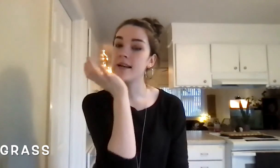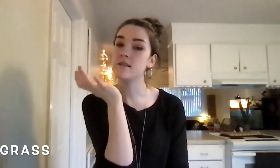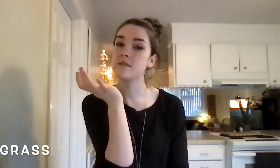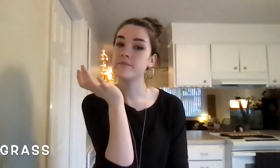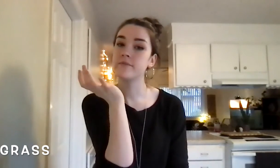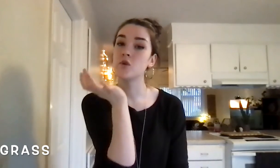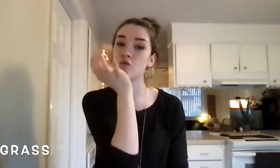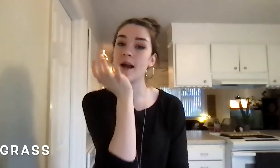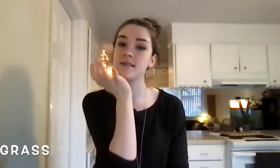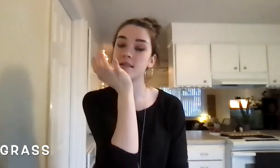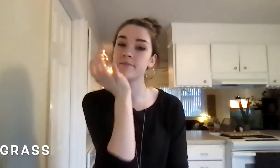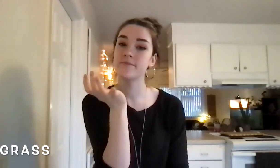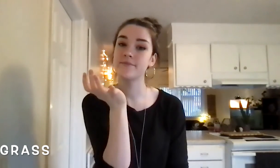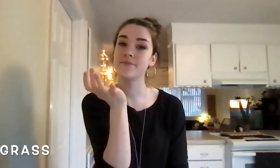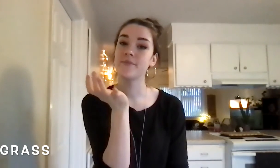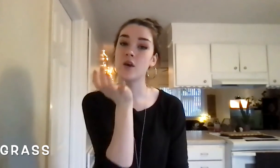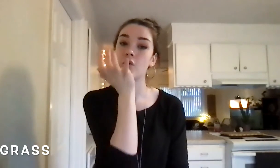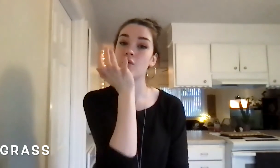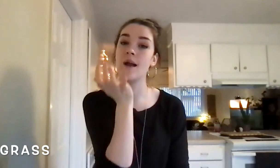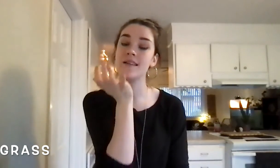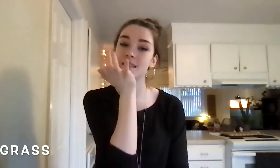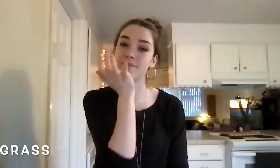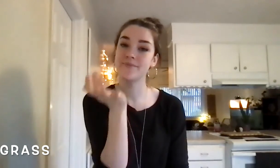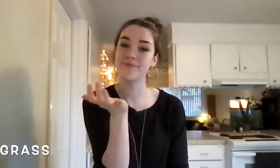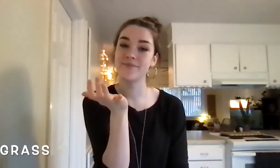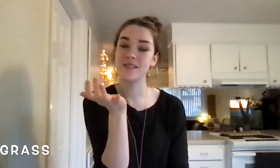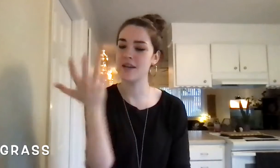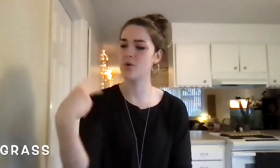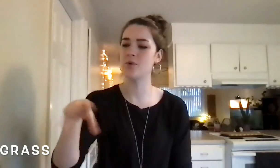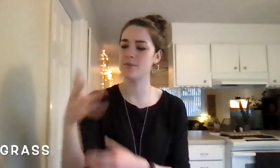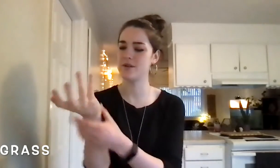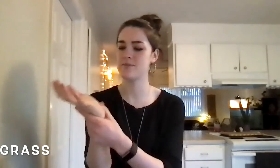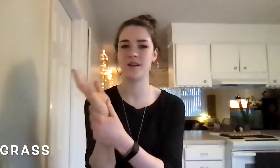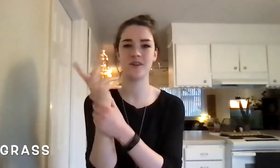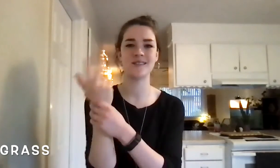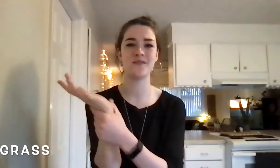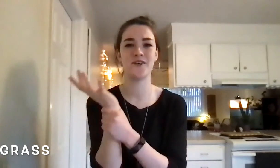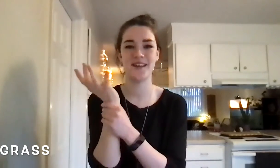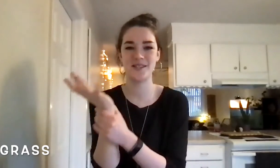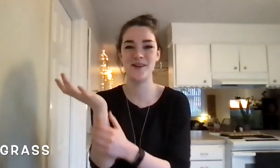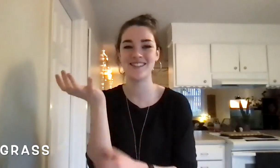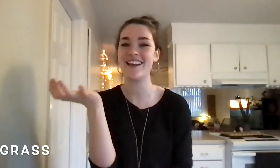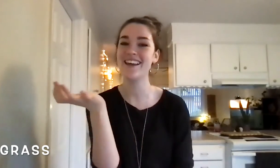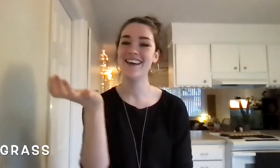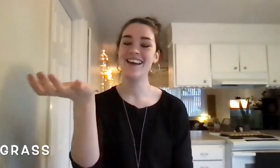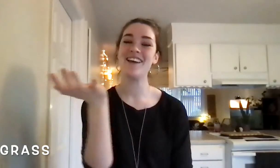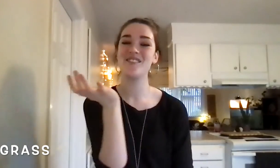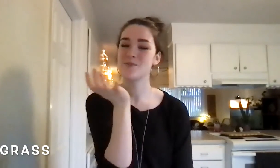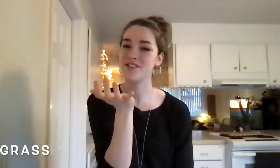twice. Grass. Grass. It's kind of awkward because my wrist isn't very flexible today, but just best you